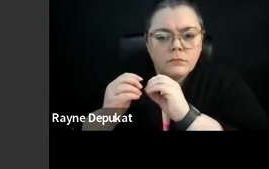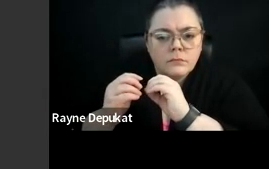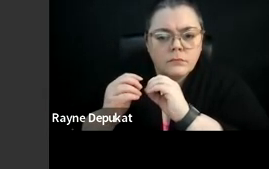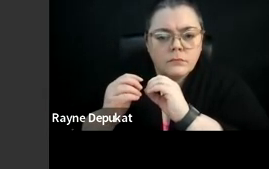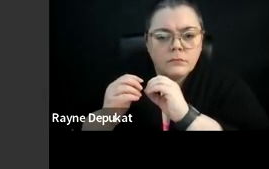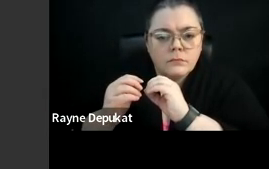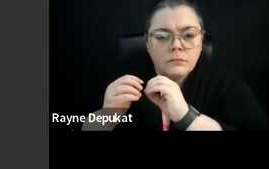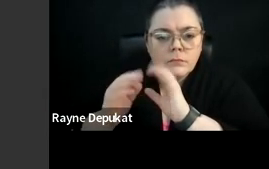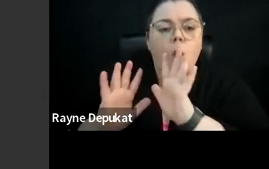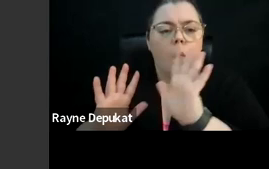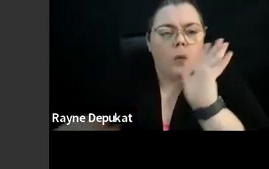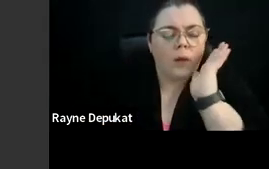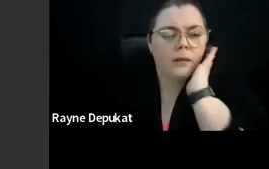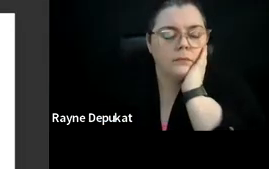I think there's more. Yep. There we go.